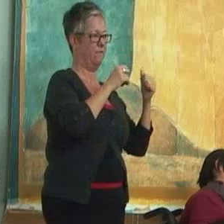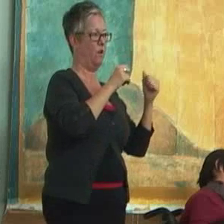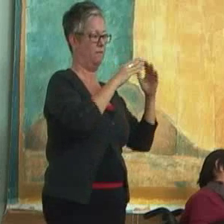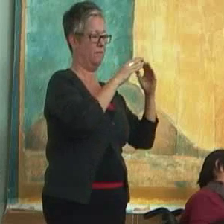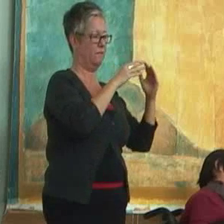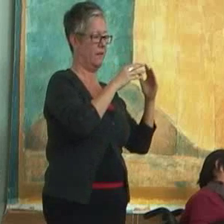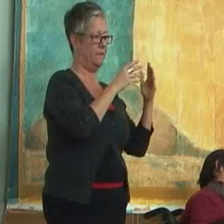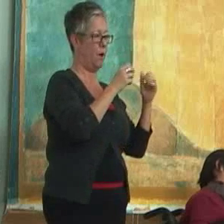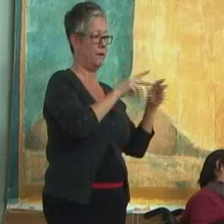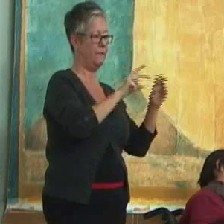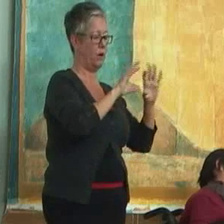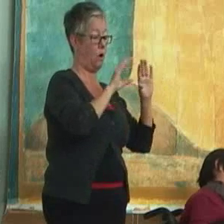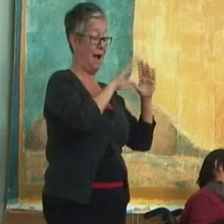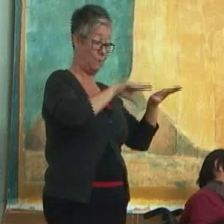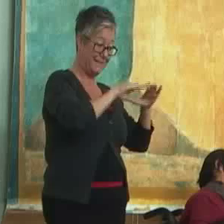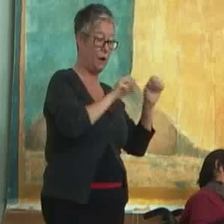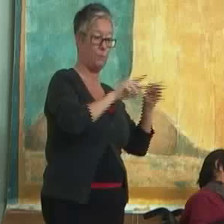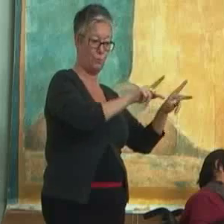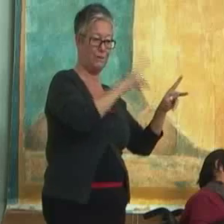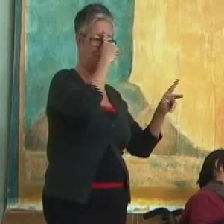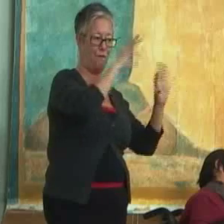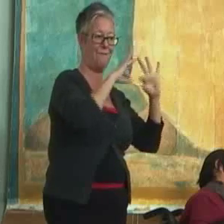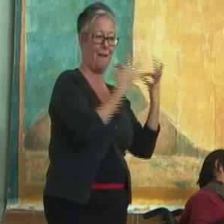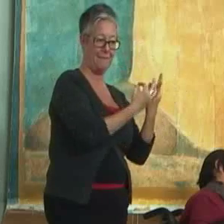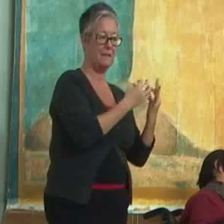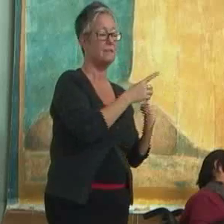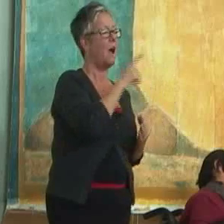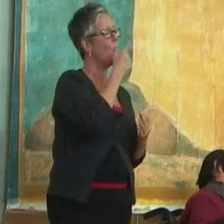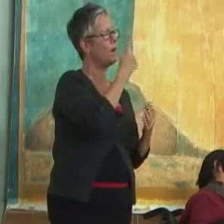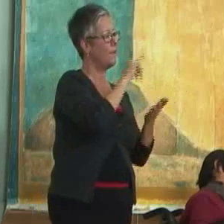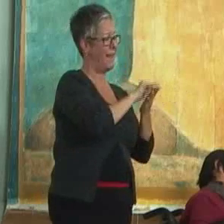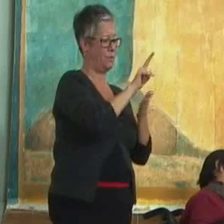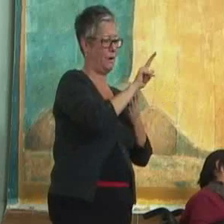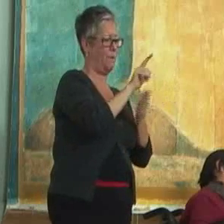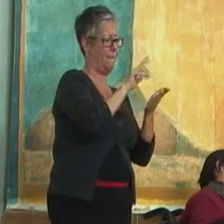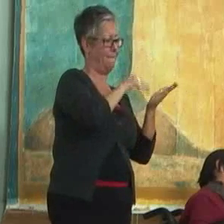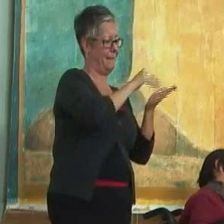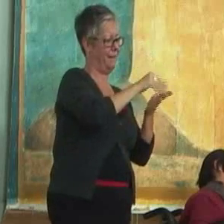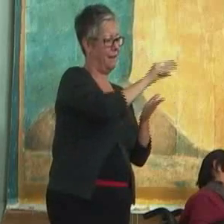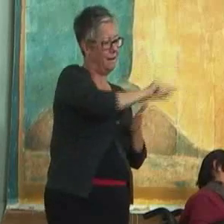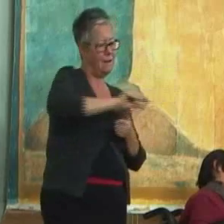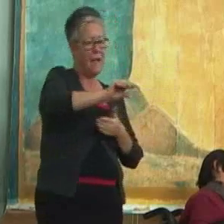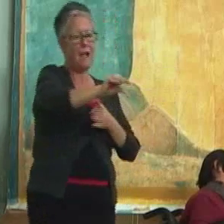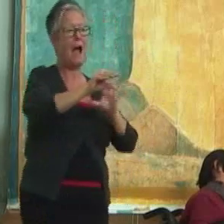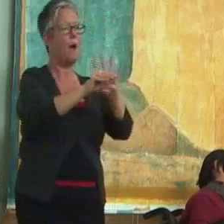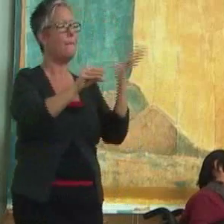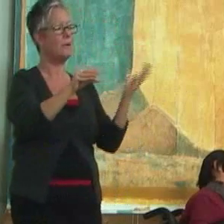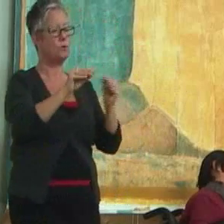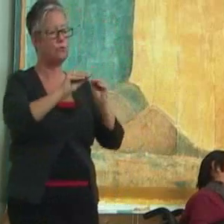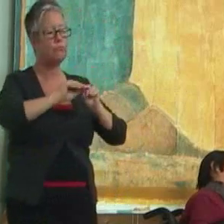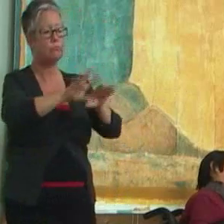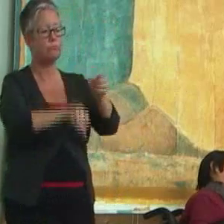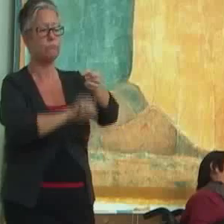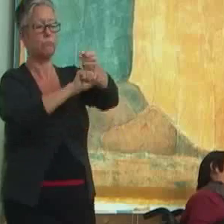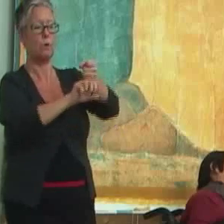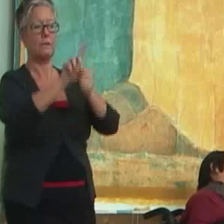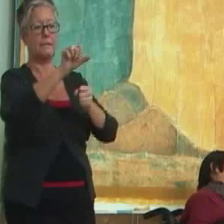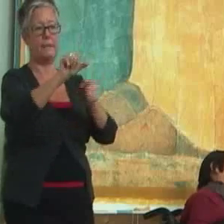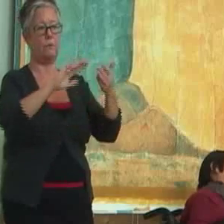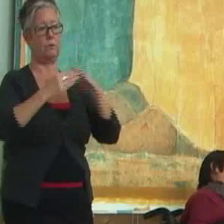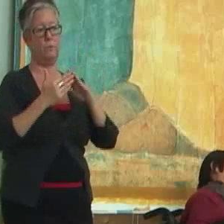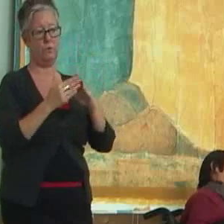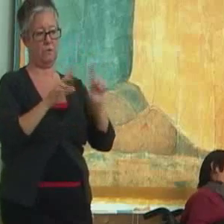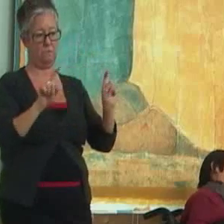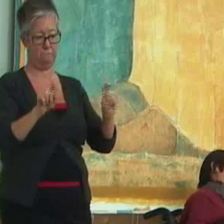ensure accessible, supportive housing for people with physical, developmental, and mental health disabilities, and how will you do this? I would like to